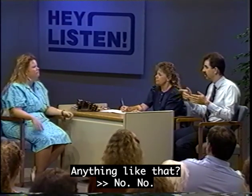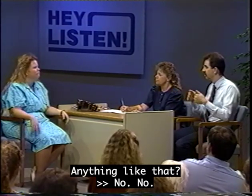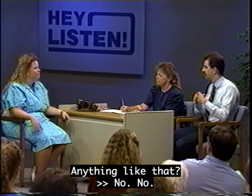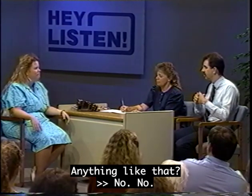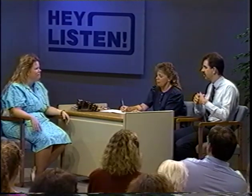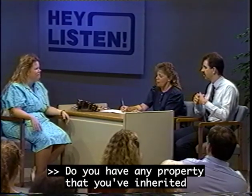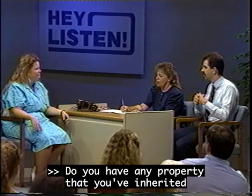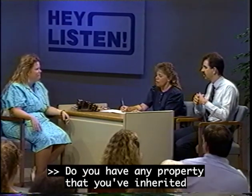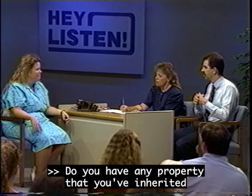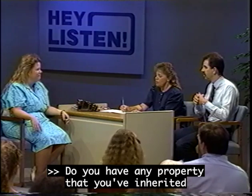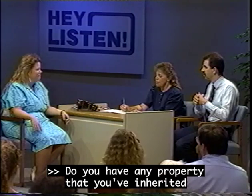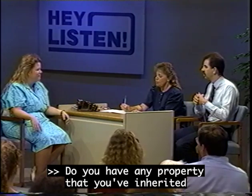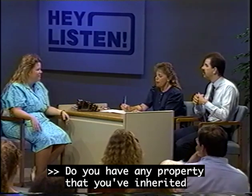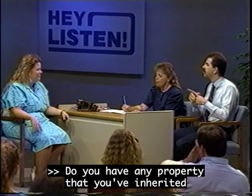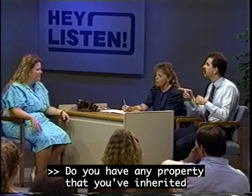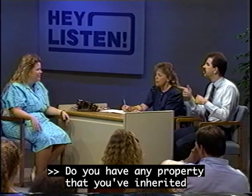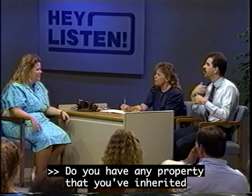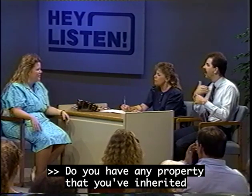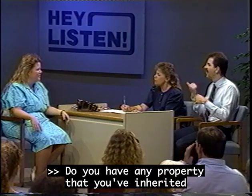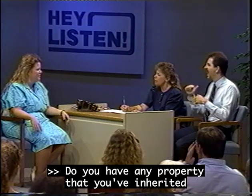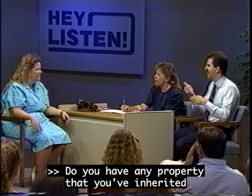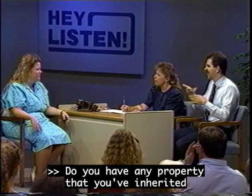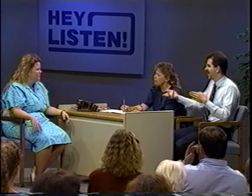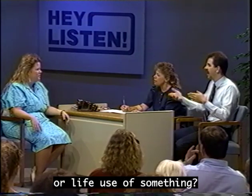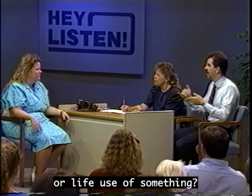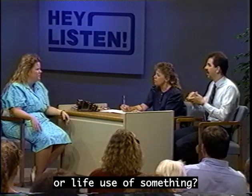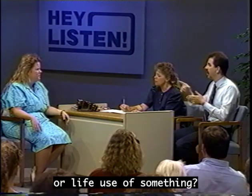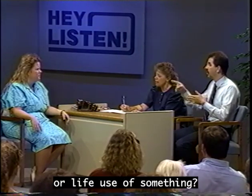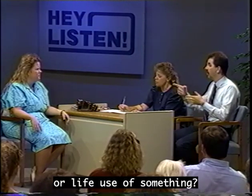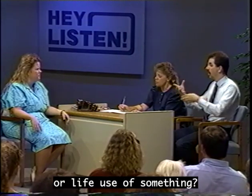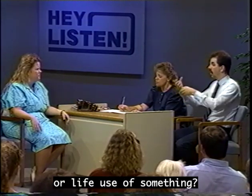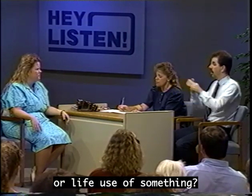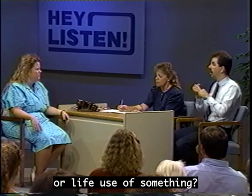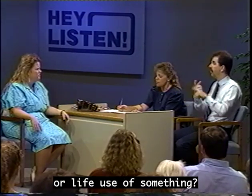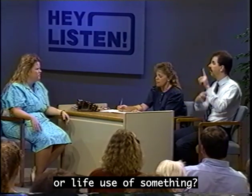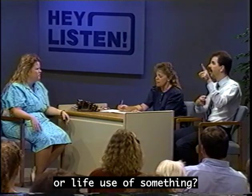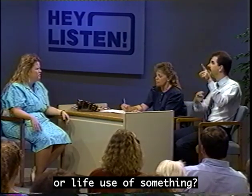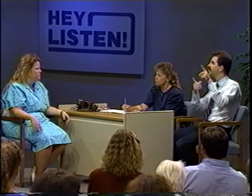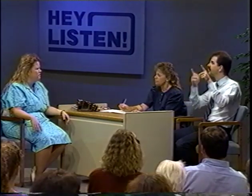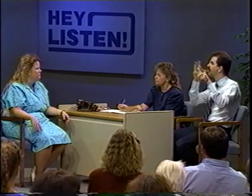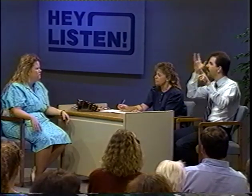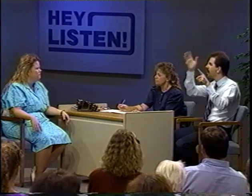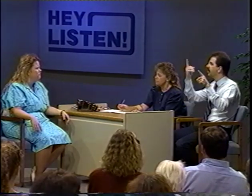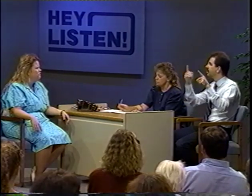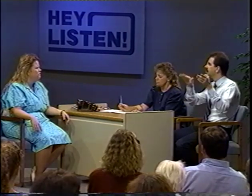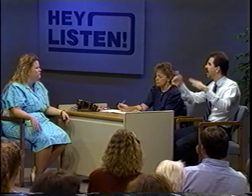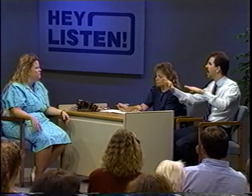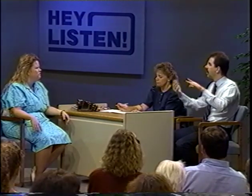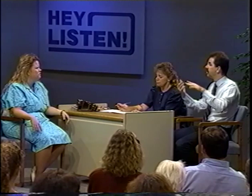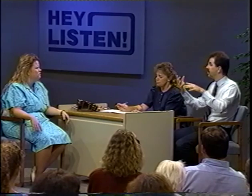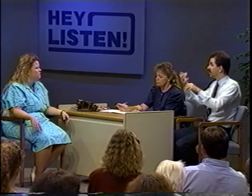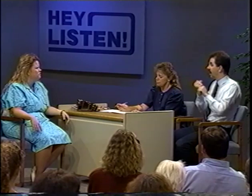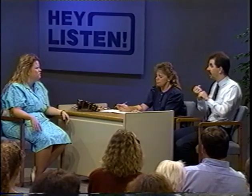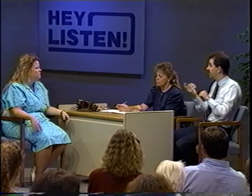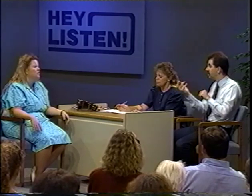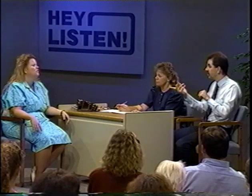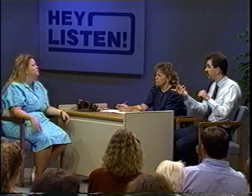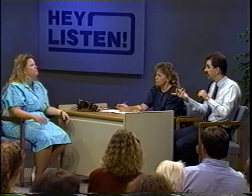No, no. Do you have any property that you've inherited or life use of something?